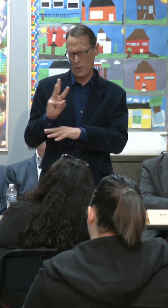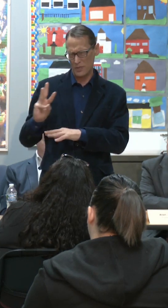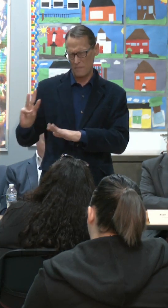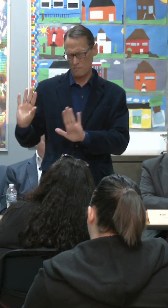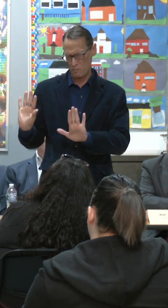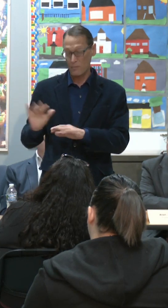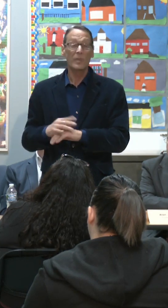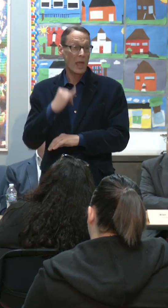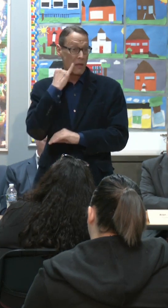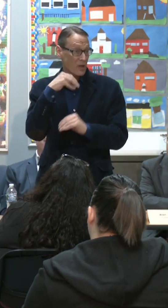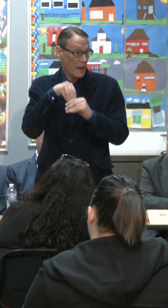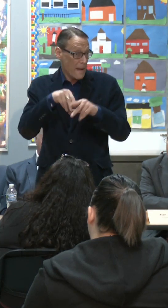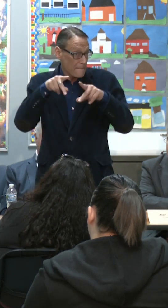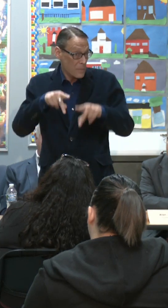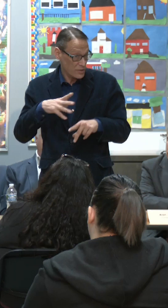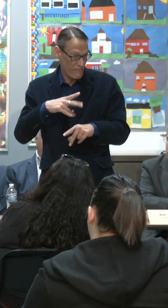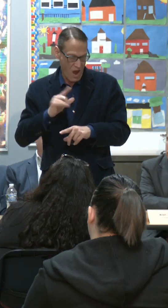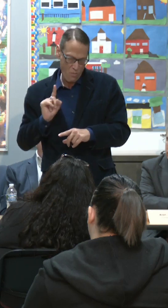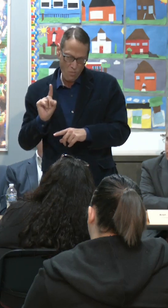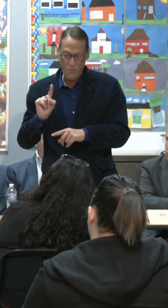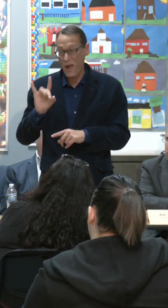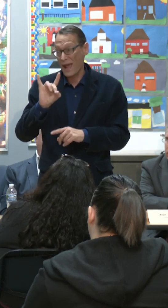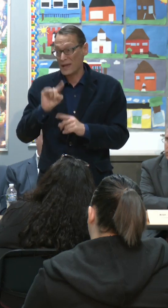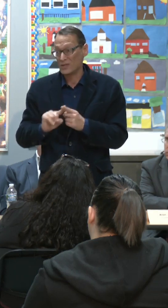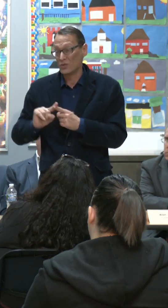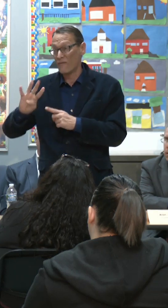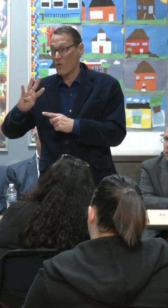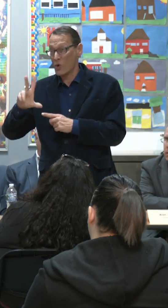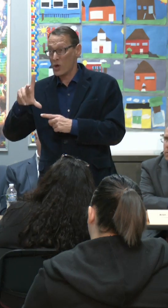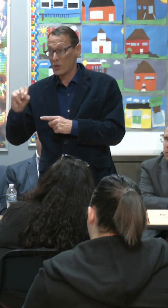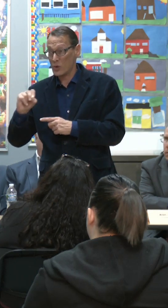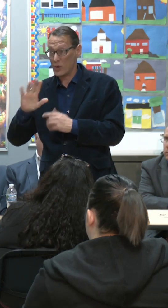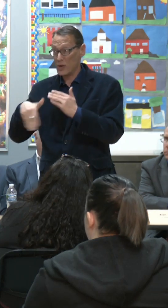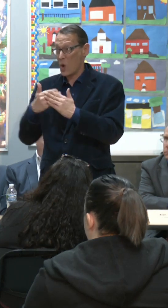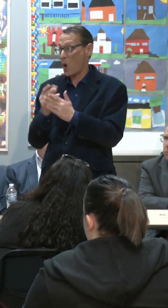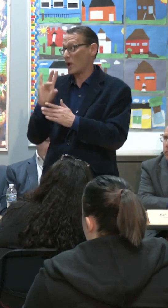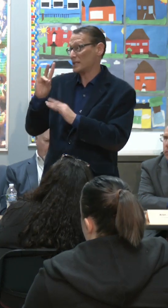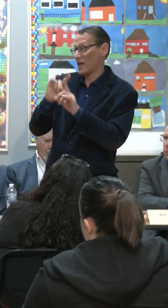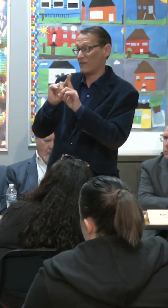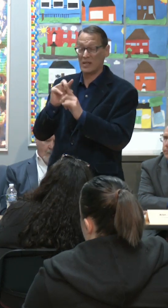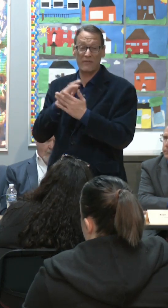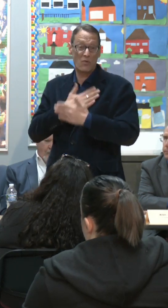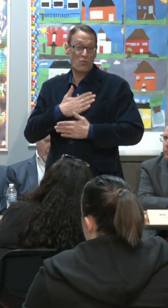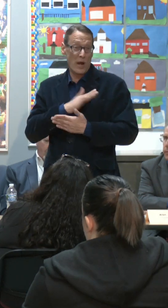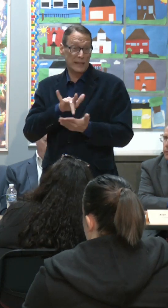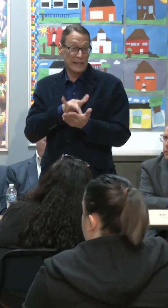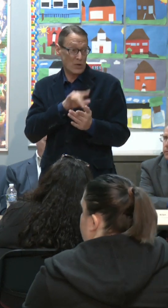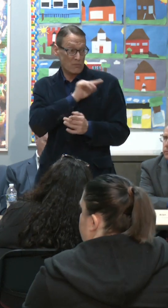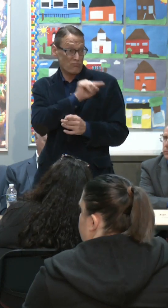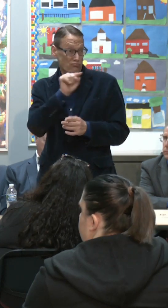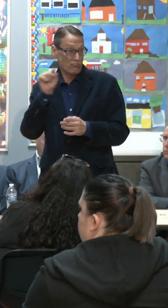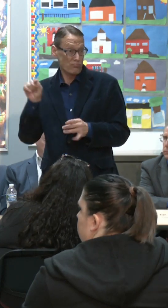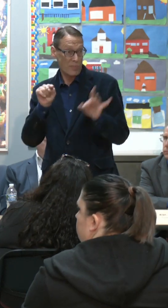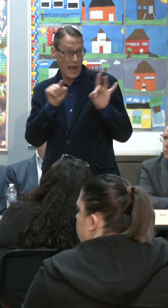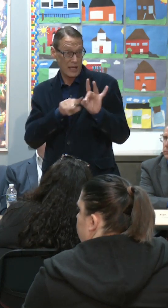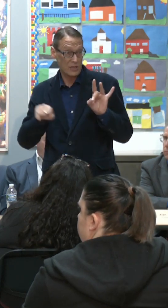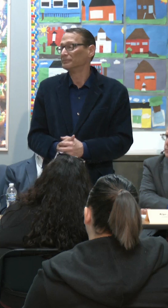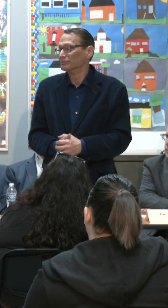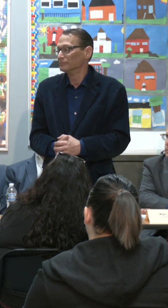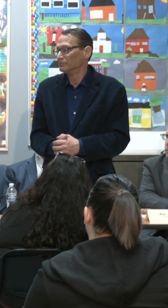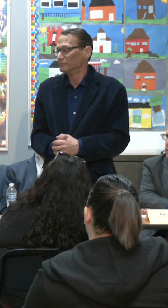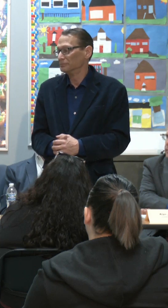want to do it in person, it's from 8 to 4:30 at all of our 7 rec centers. Again, we're hiring for lifeguards